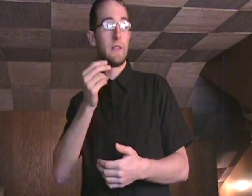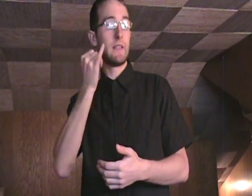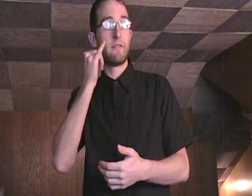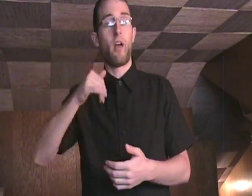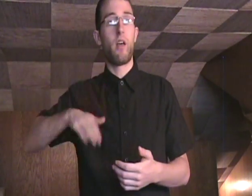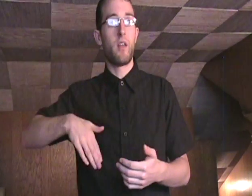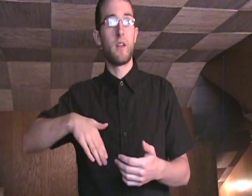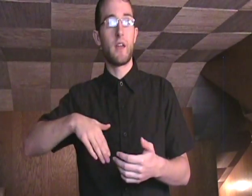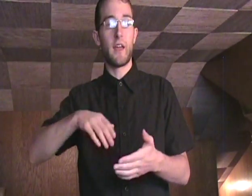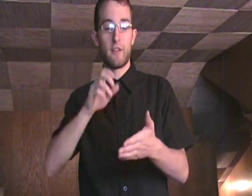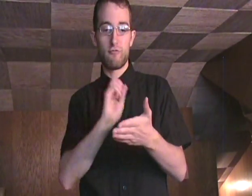blue.